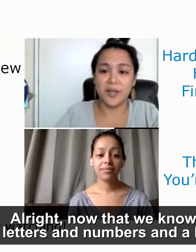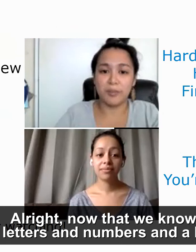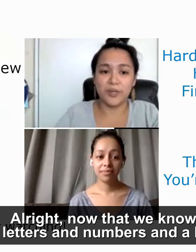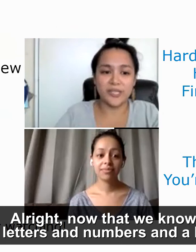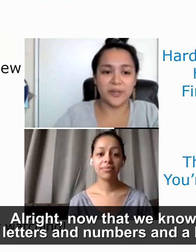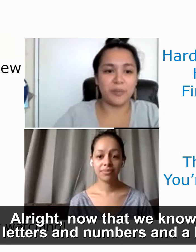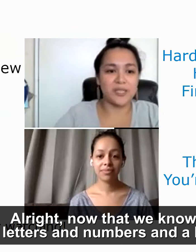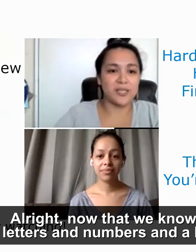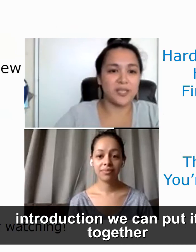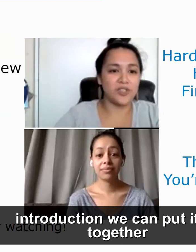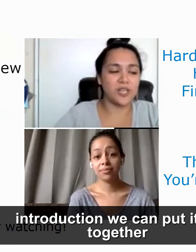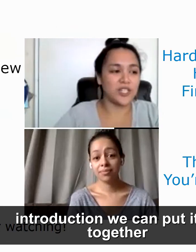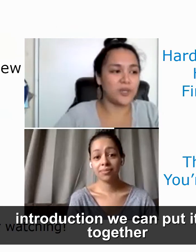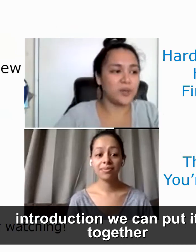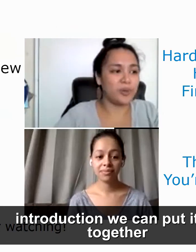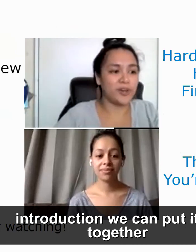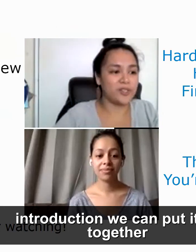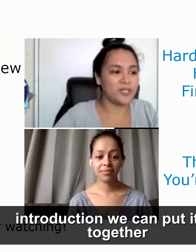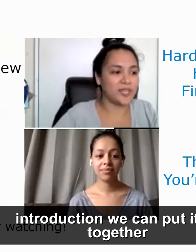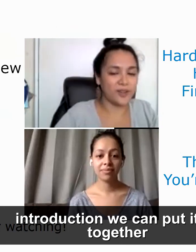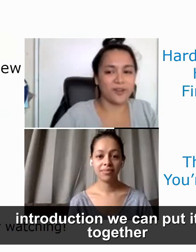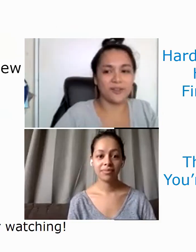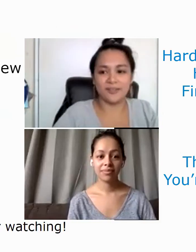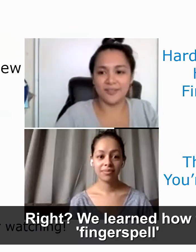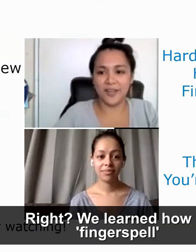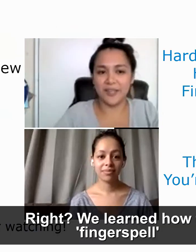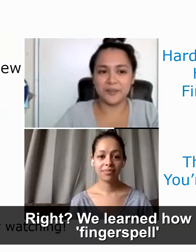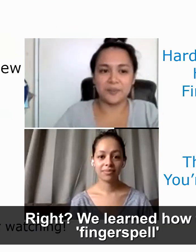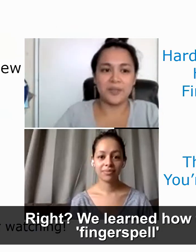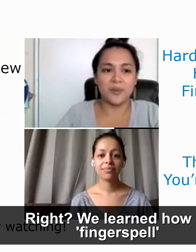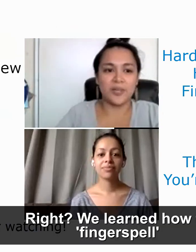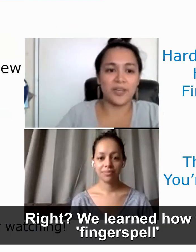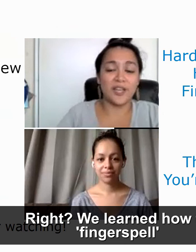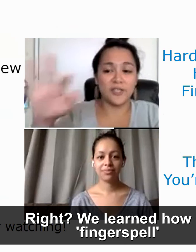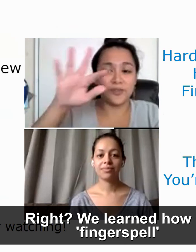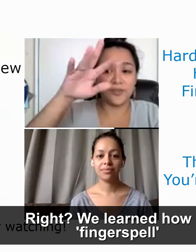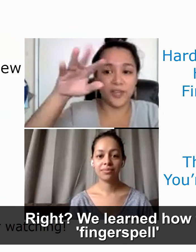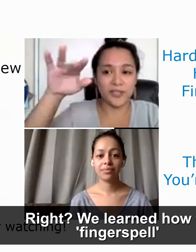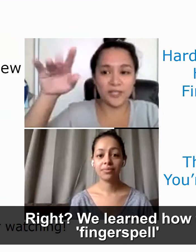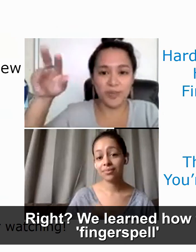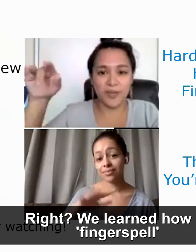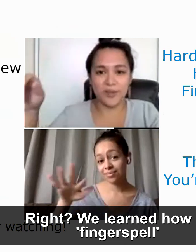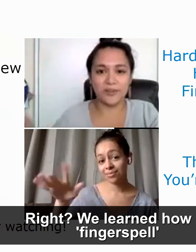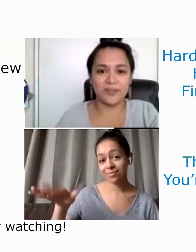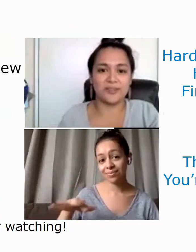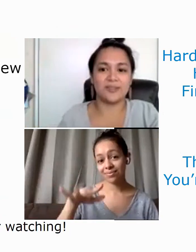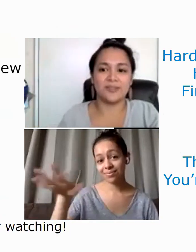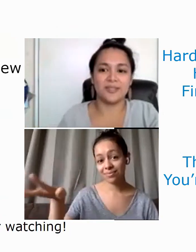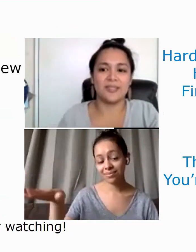and numbers and a basic introduction, we can put it all together, right? We learned how to finger